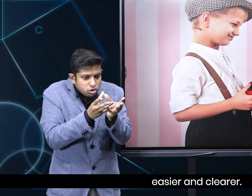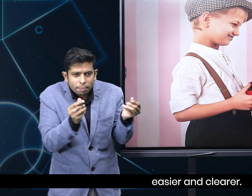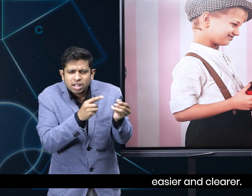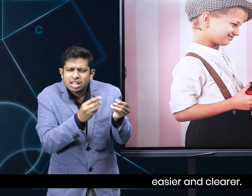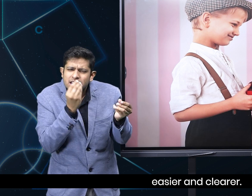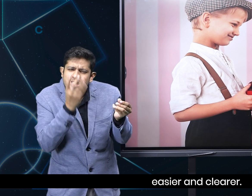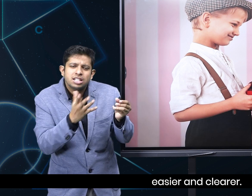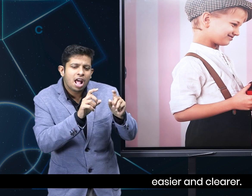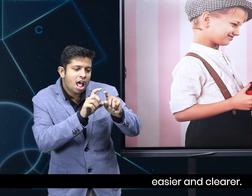clearer.